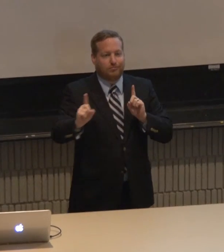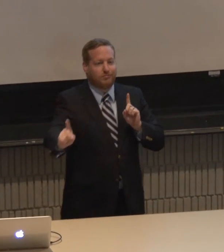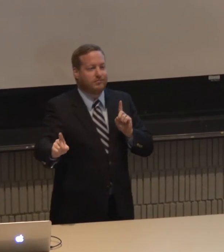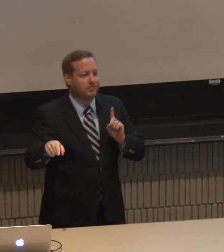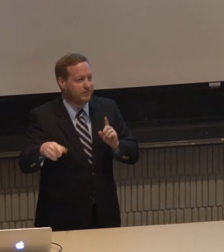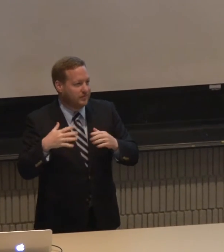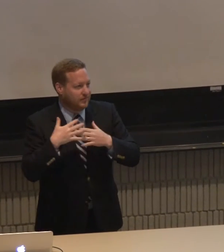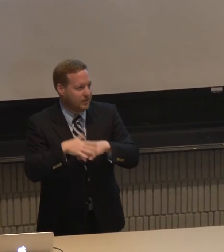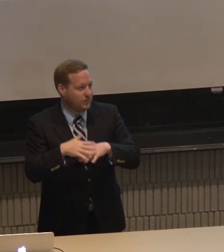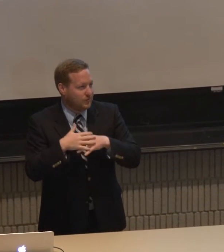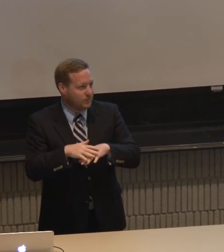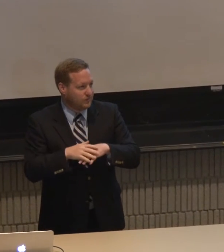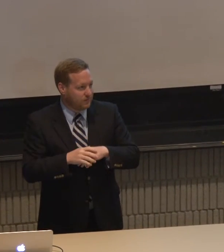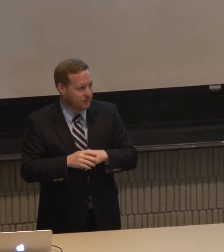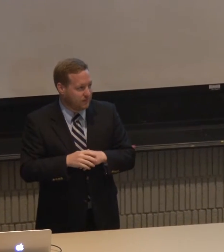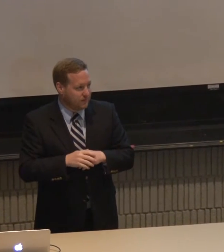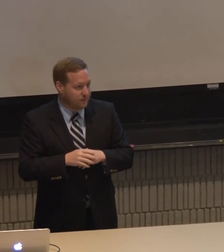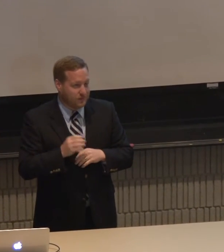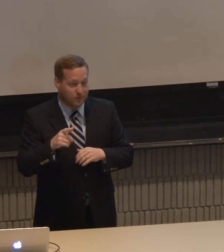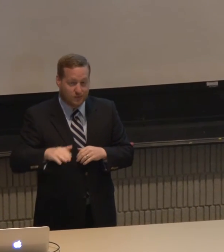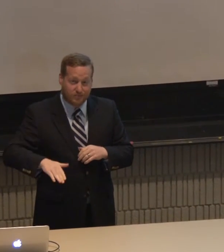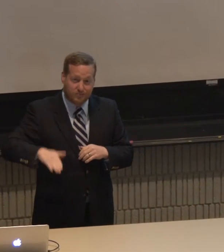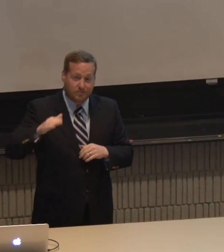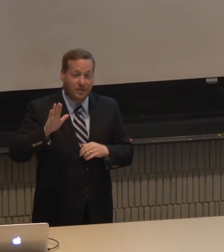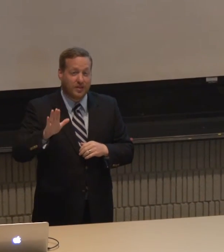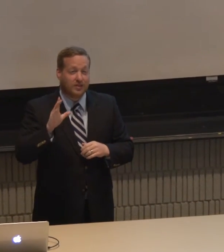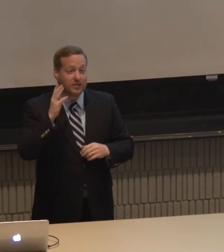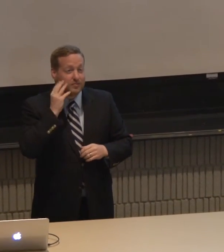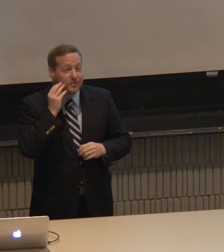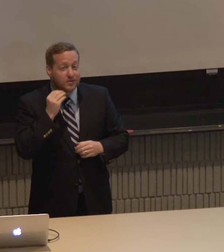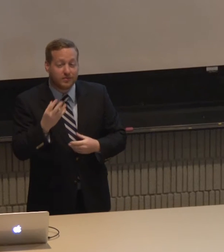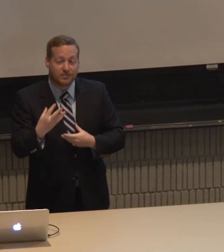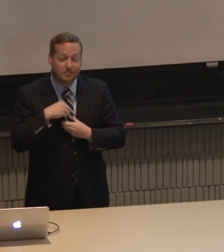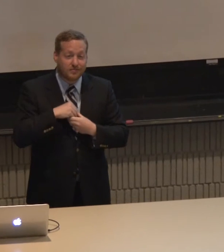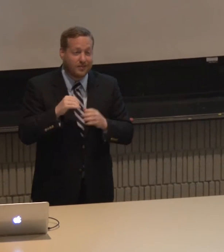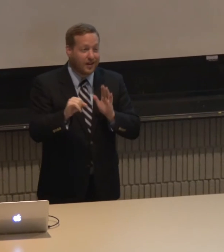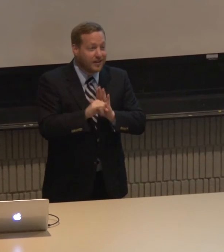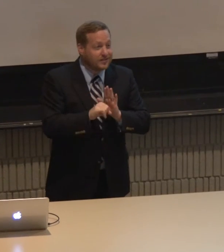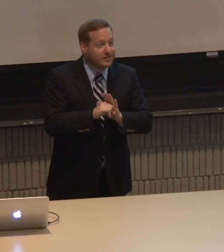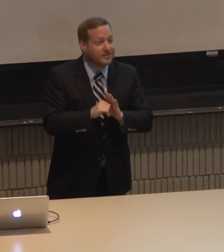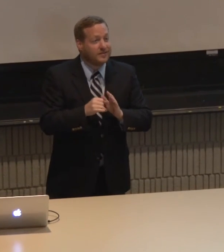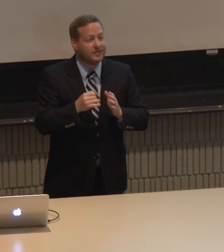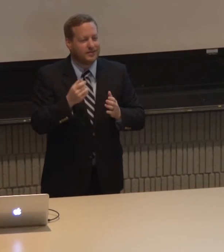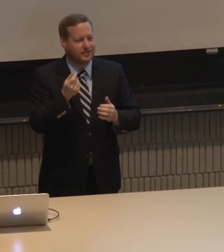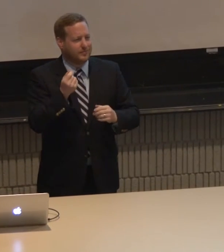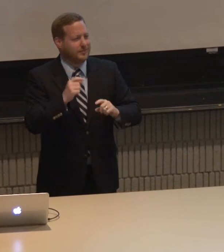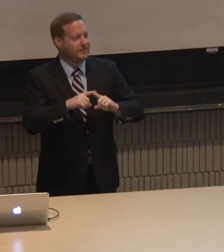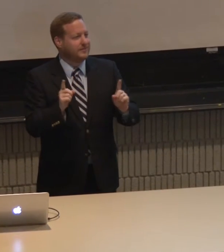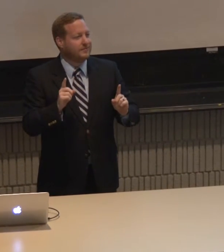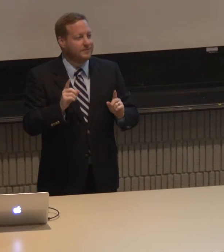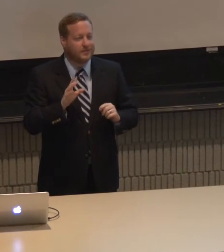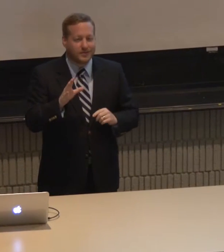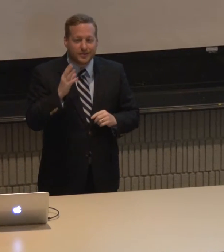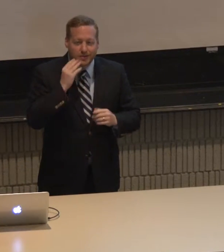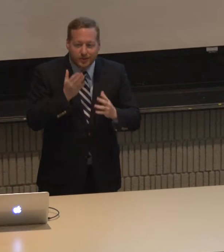visual language. But oddly enough, he was separated out and put into a mainstream program. So in terms of his